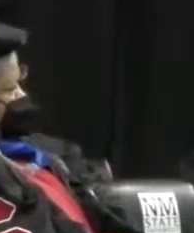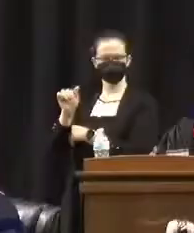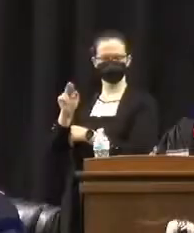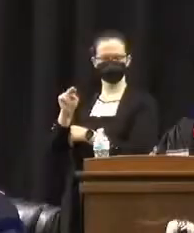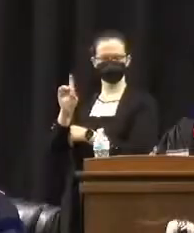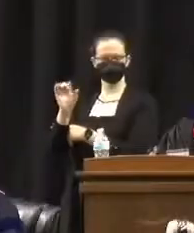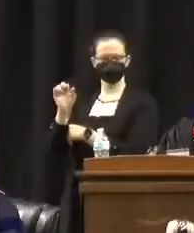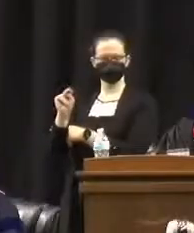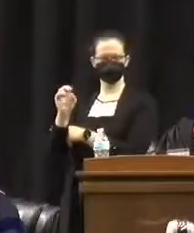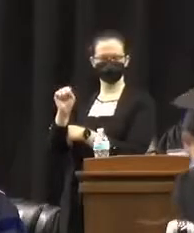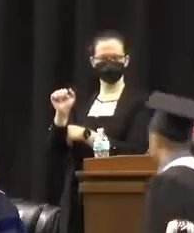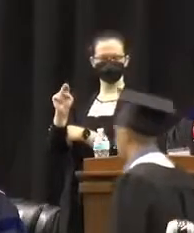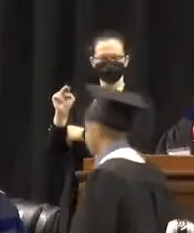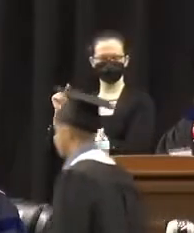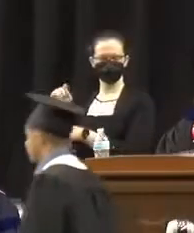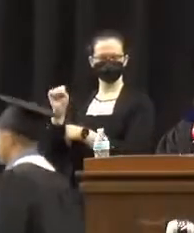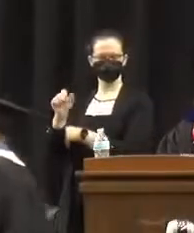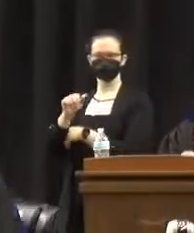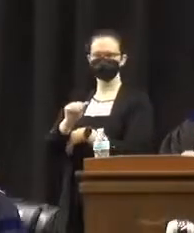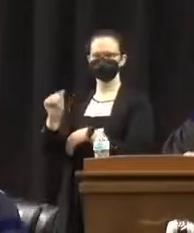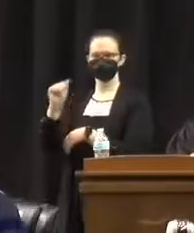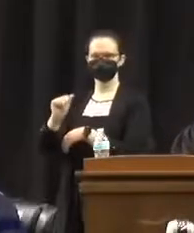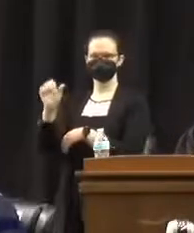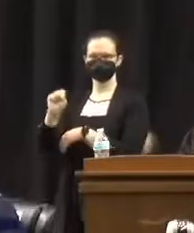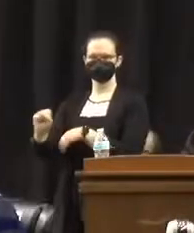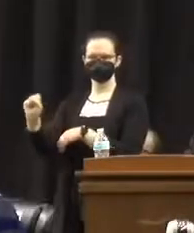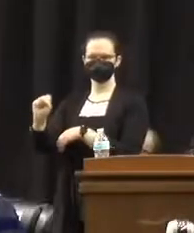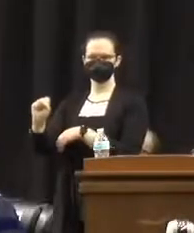Brandon Santos, Associate of Science.